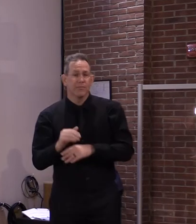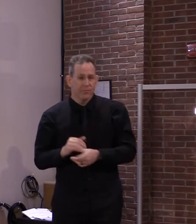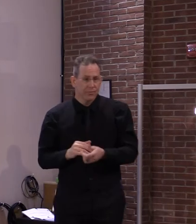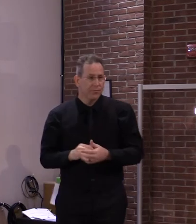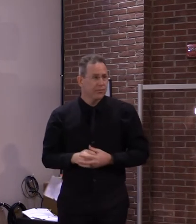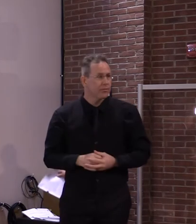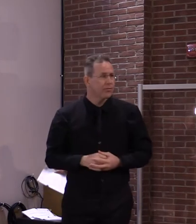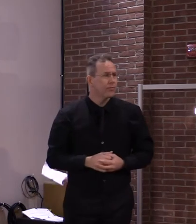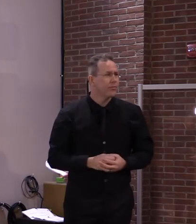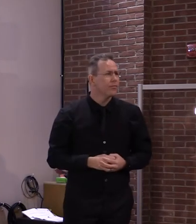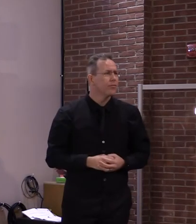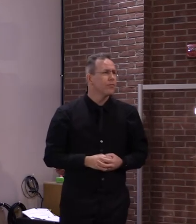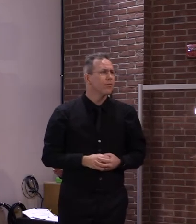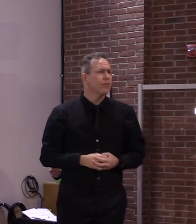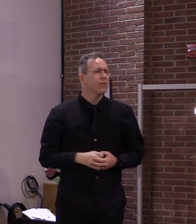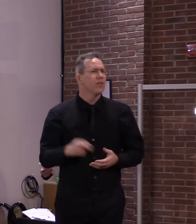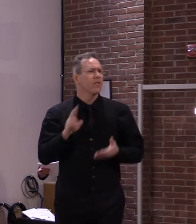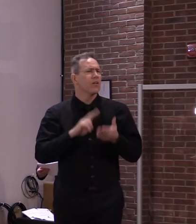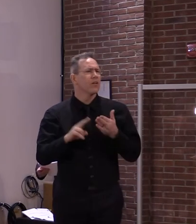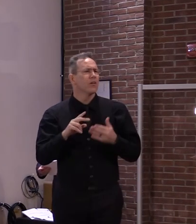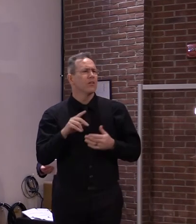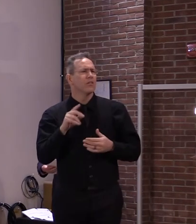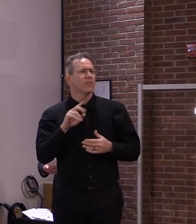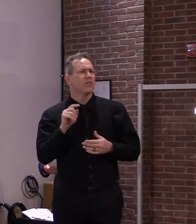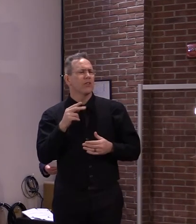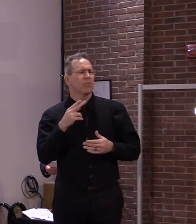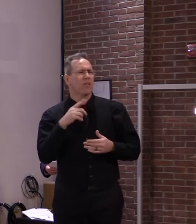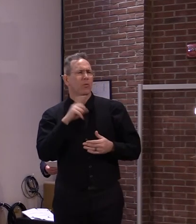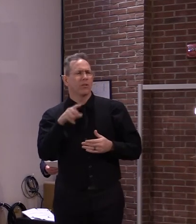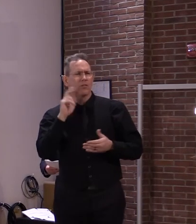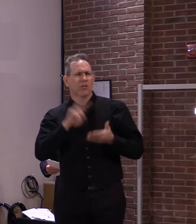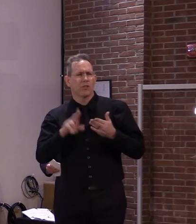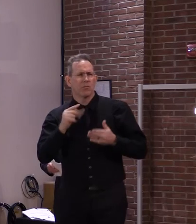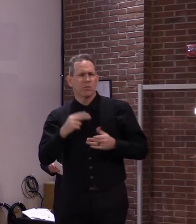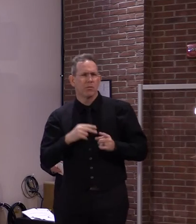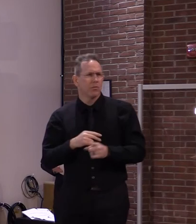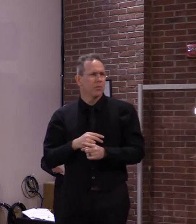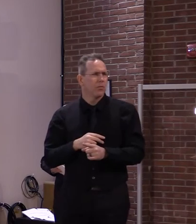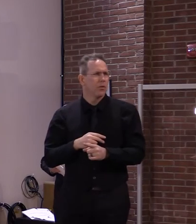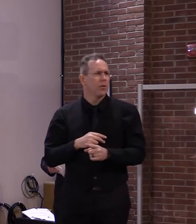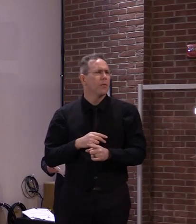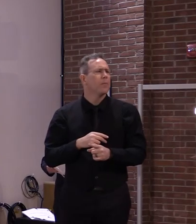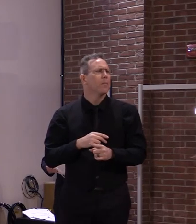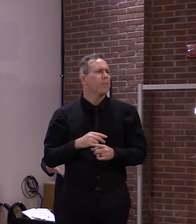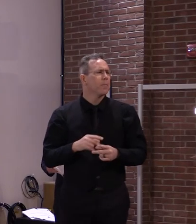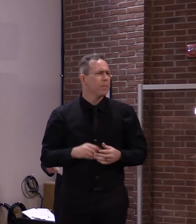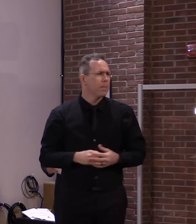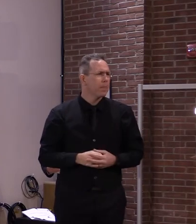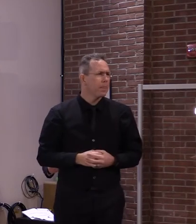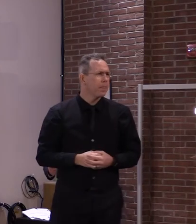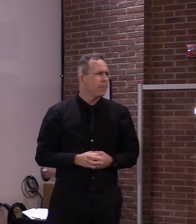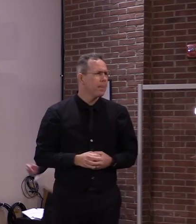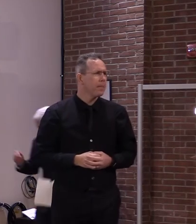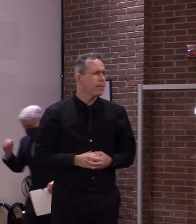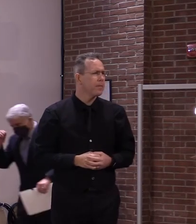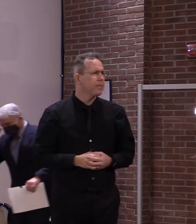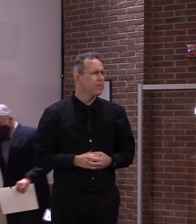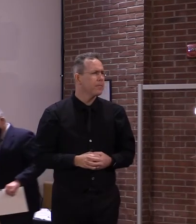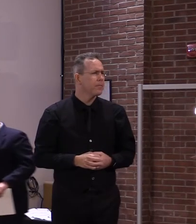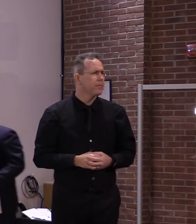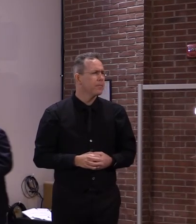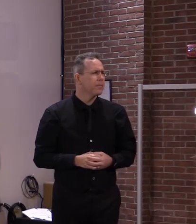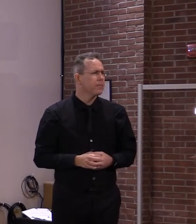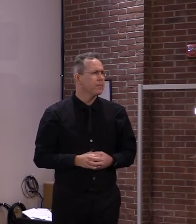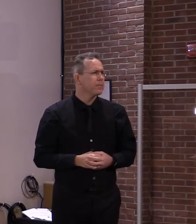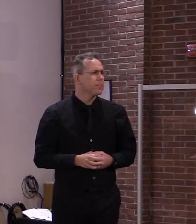smith first the beecher falls clinic that you said was added do you have any of the details on that in terms of